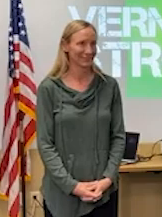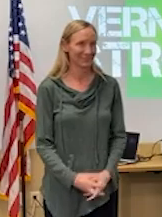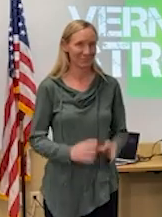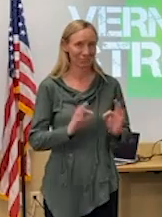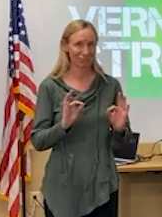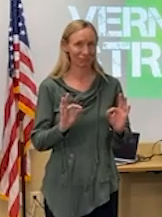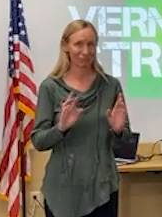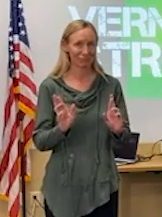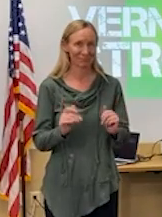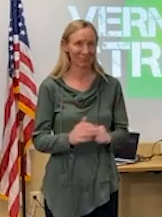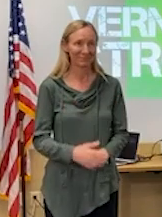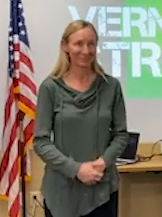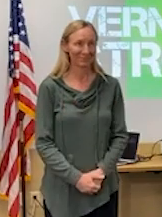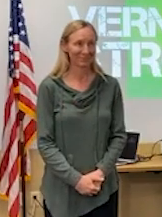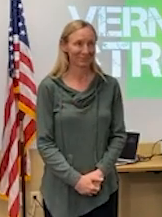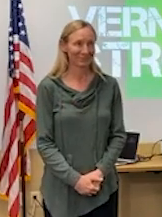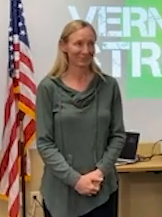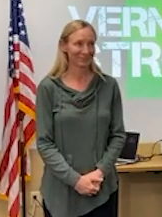Everybody all set?